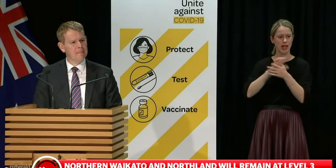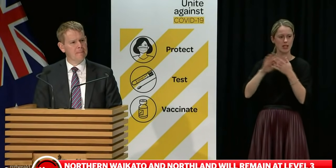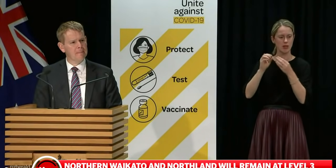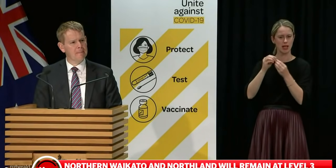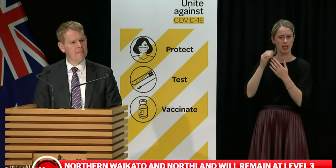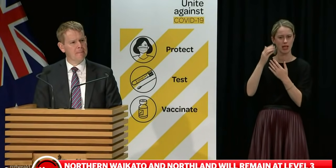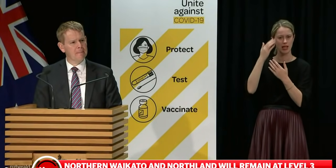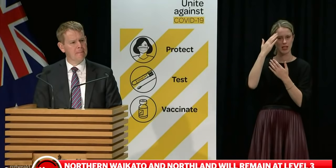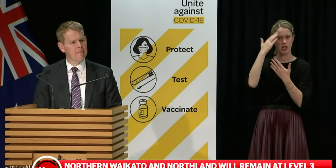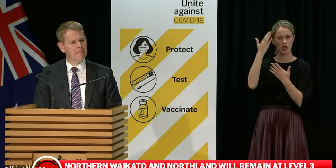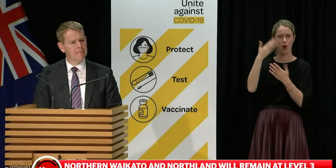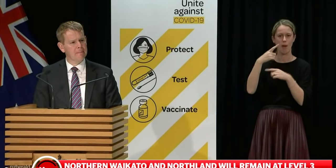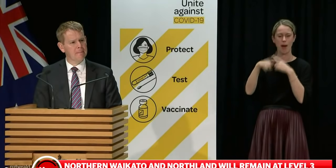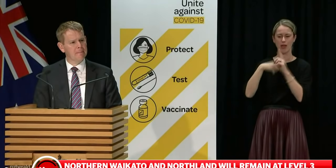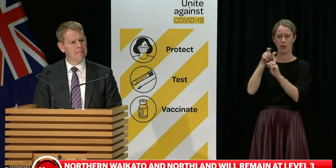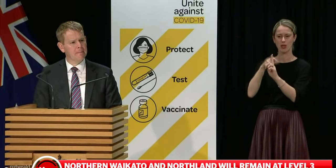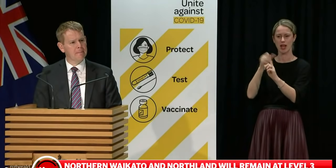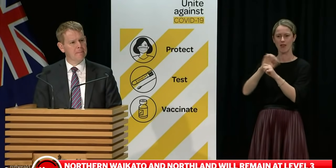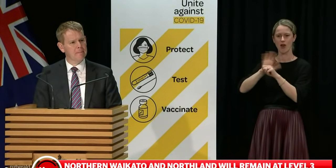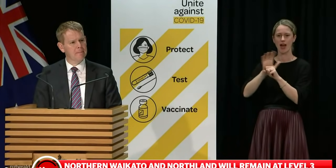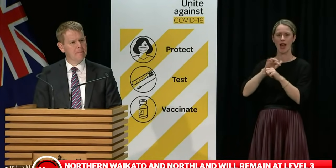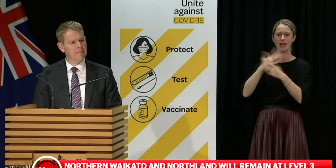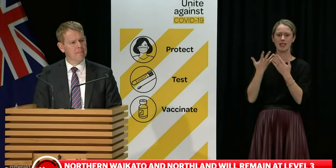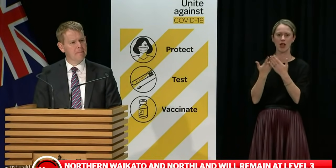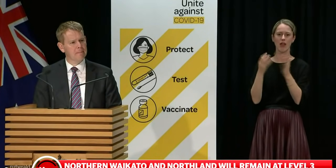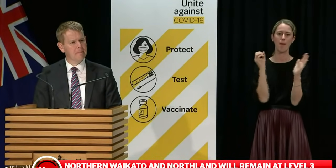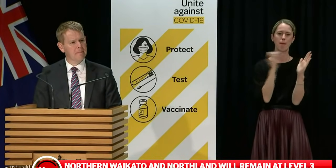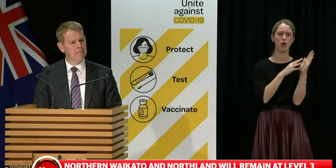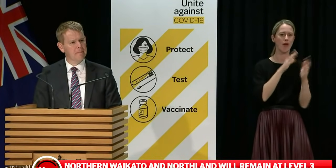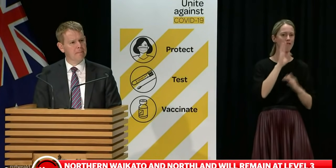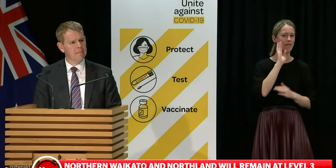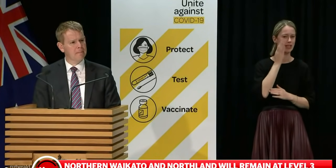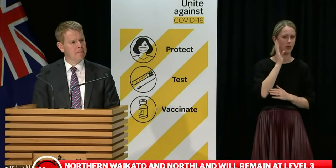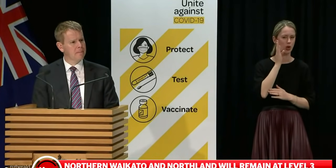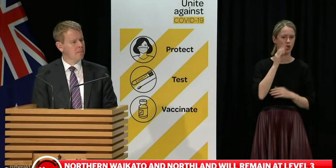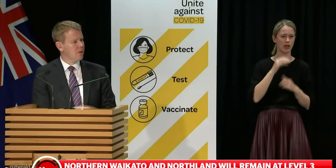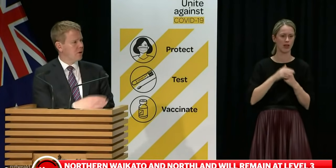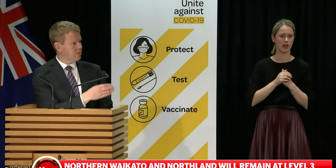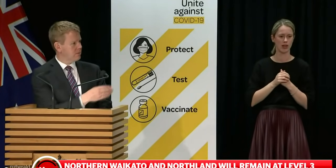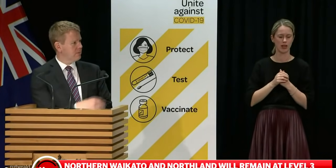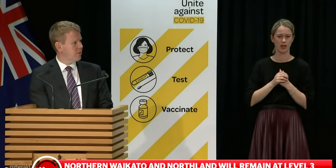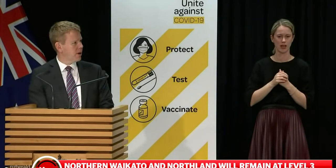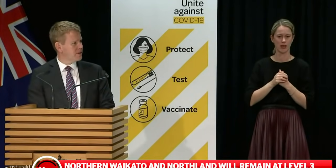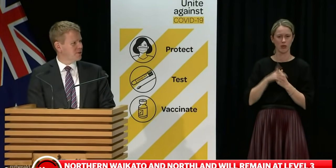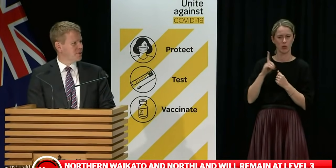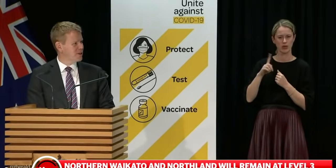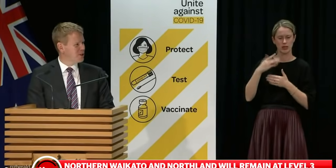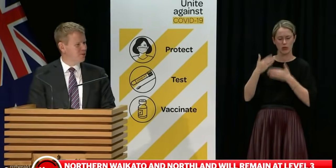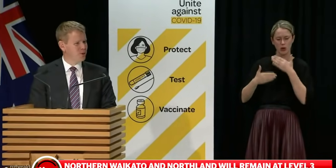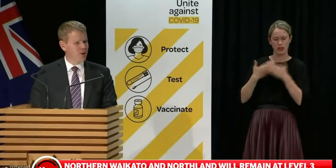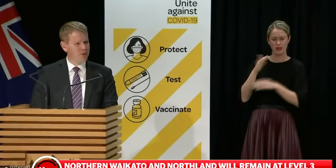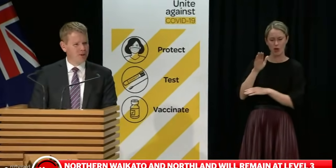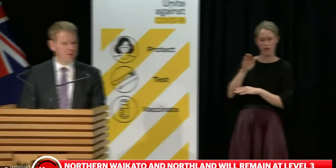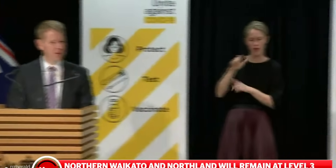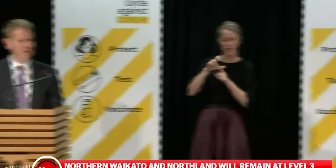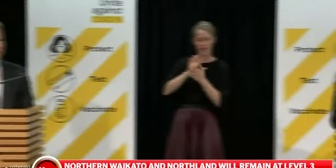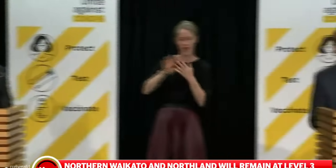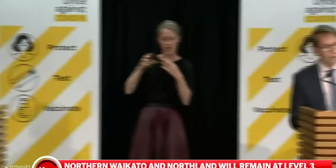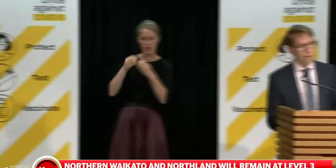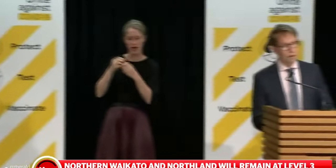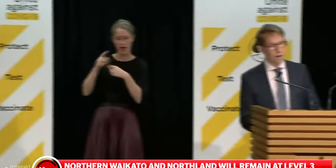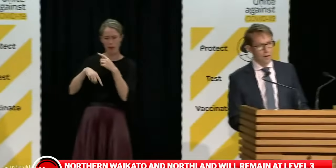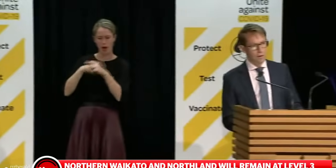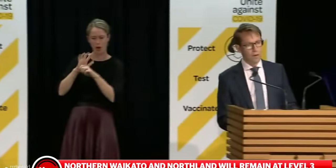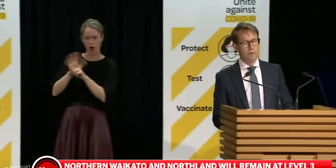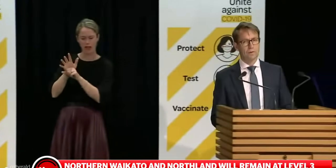until a Facebook post. What's the process for notifying a DHB and what's gone wrong in this instance? I'll ask the Director General to comment on that one. That's new